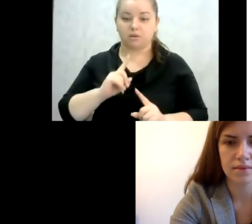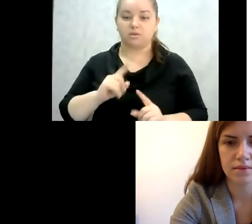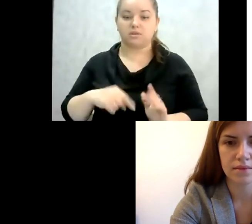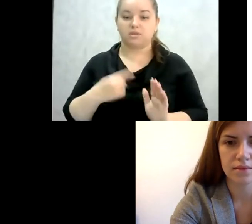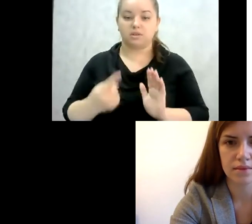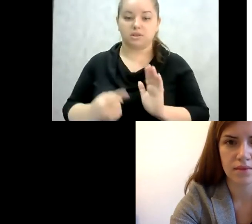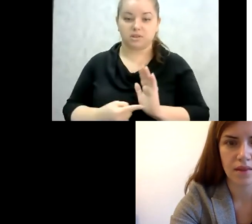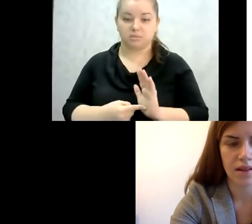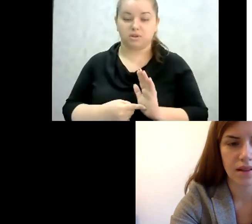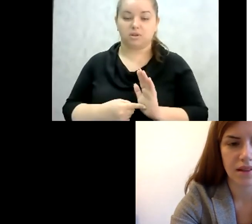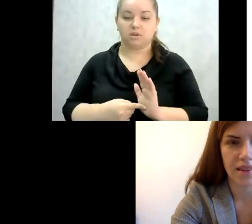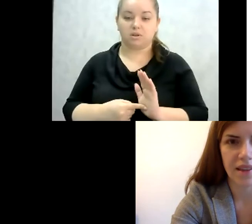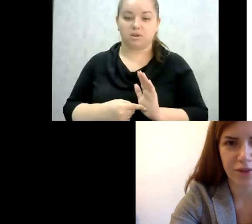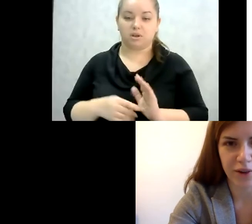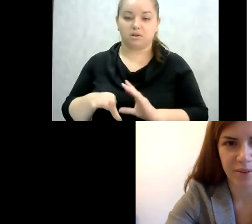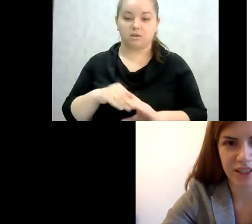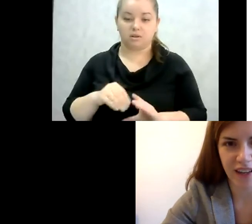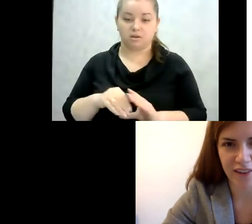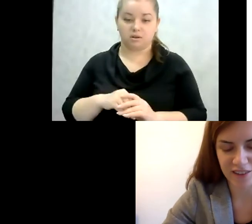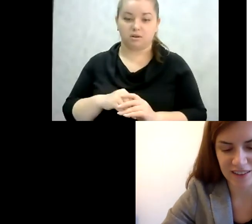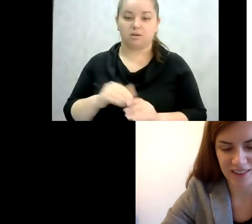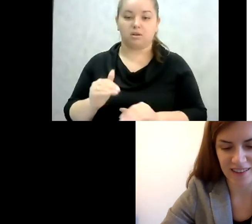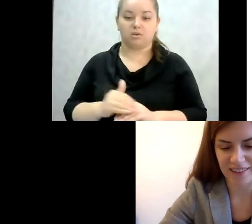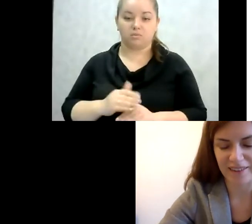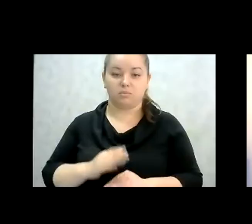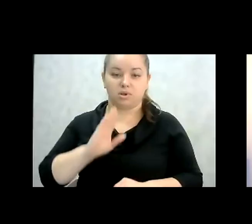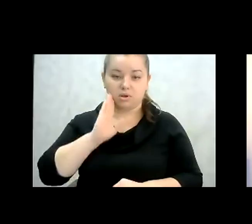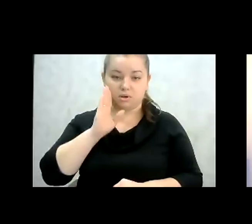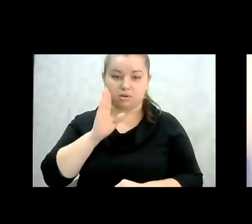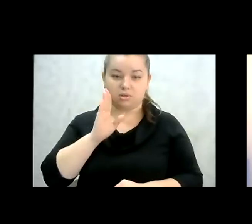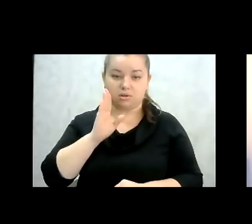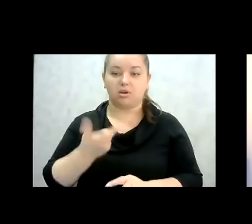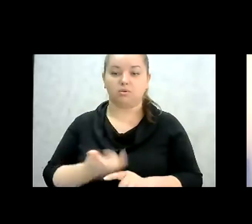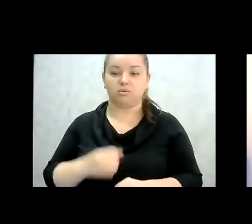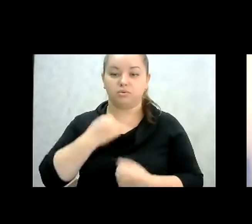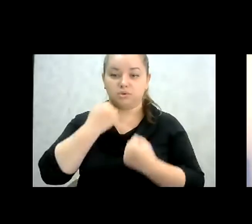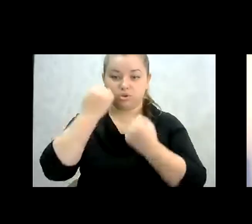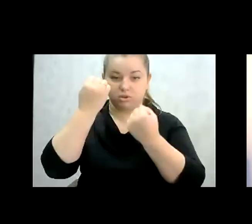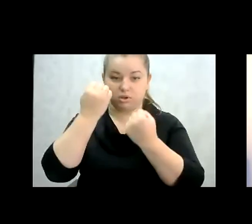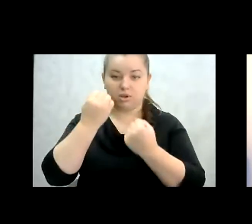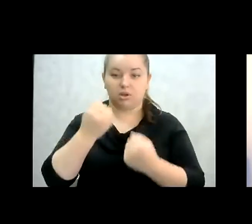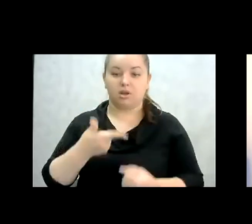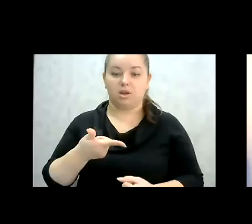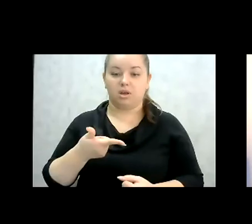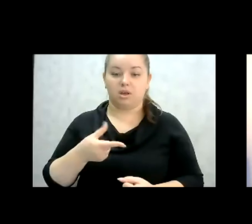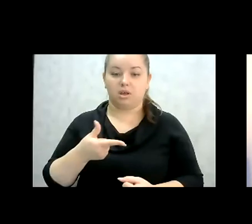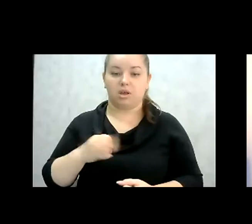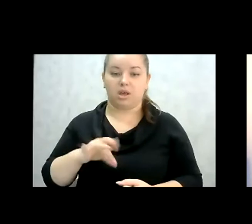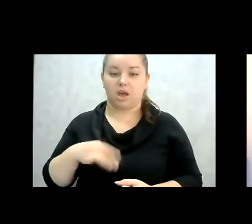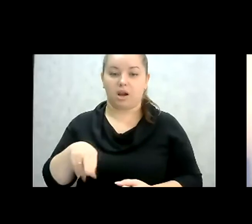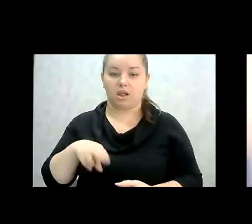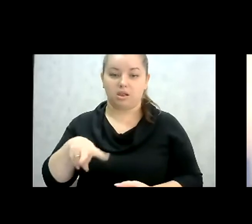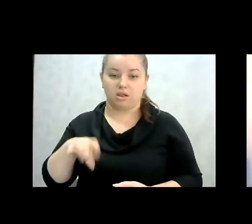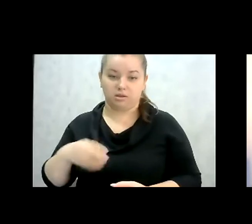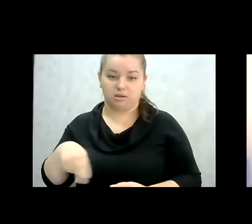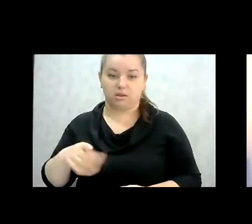yours. Thank you very much, Harold, and good morning. And thank you also to all of the organizers on behalf of ODIHR